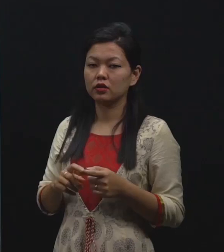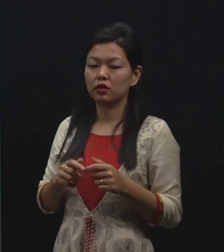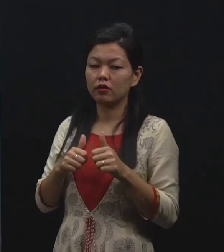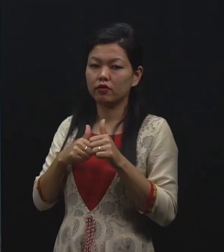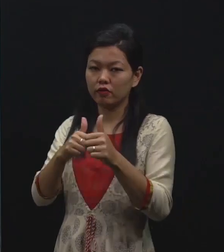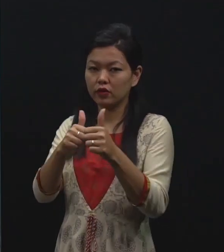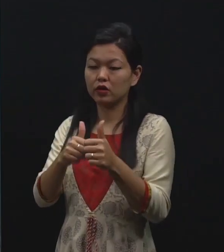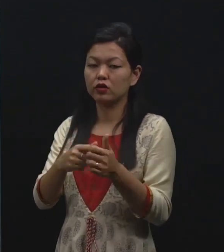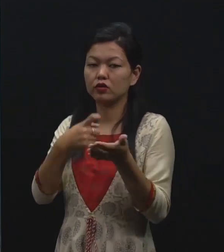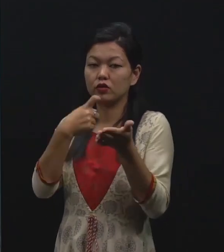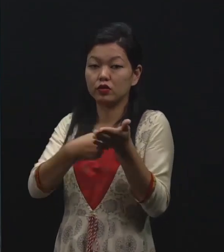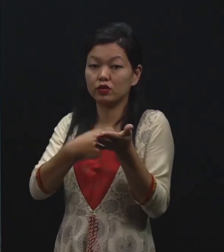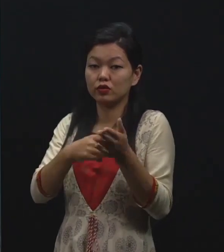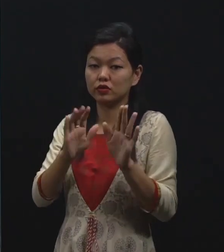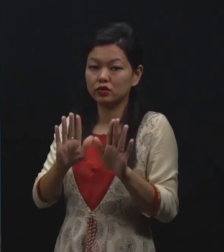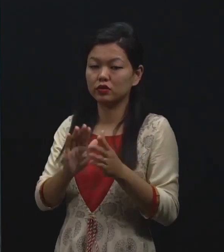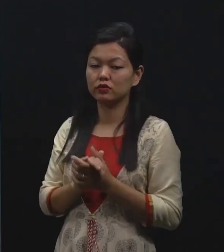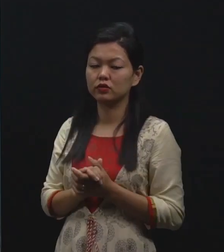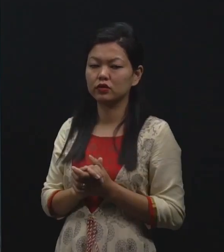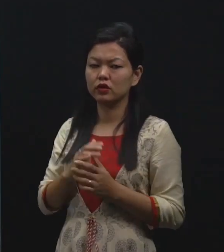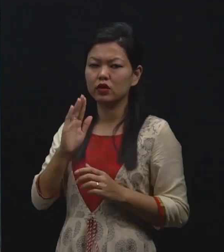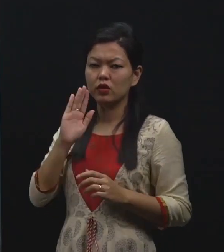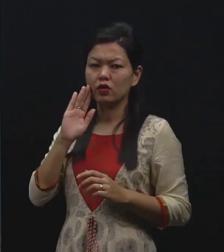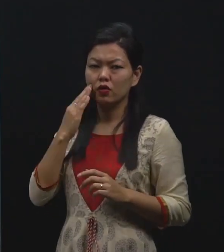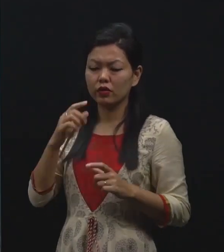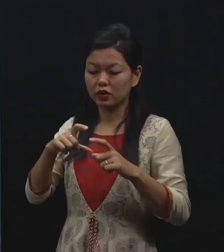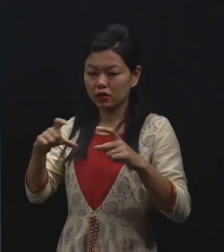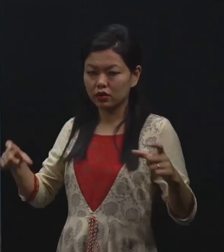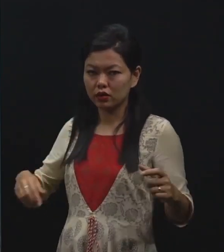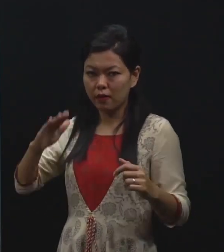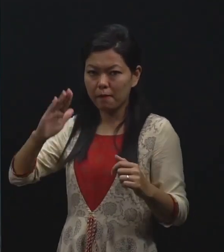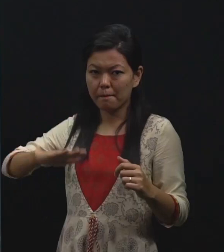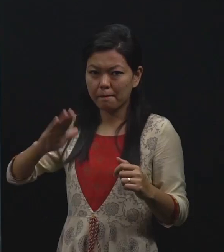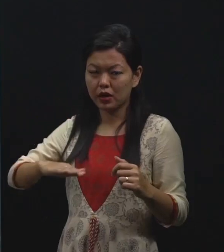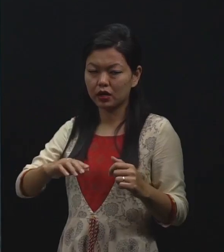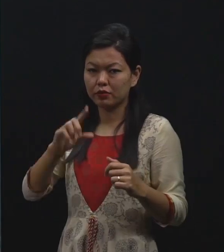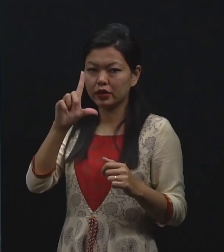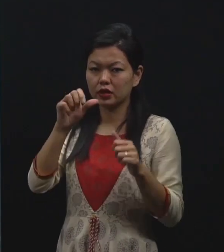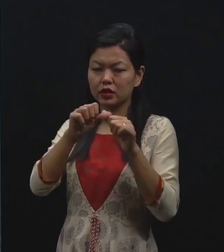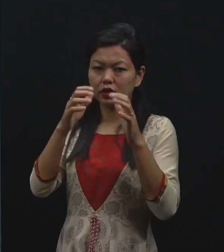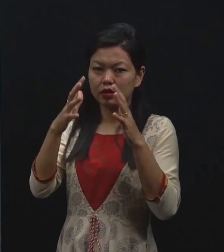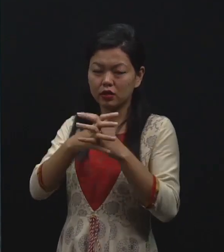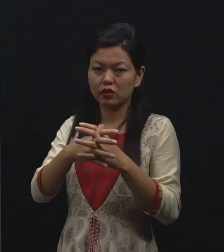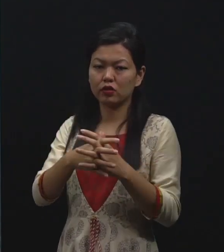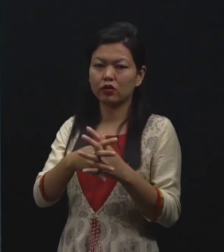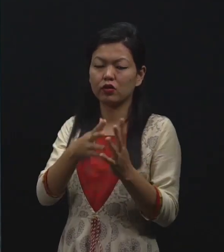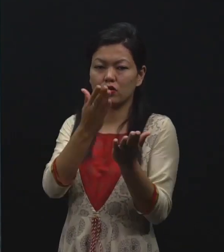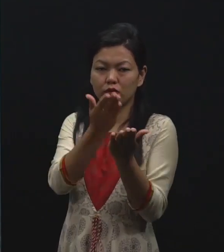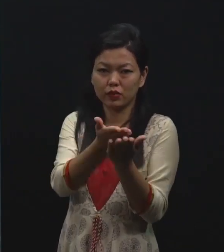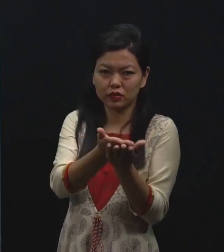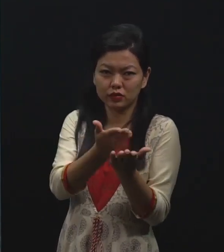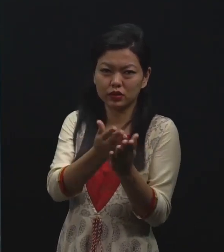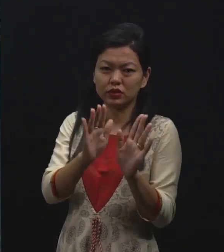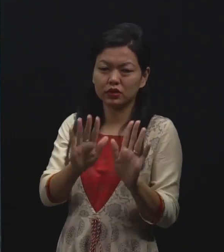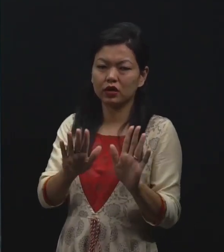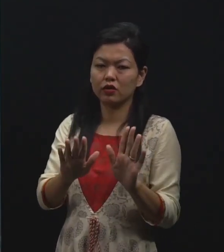certain laws. Okay, so whenever the parliament is passing on any laws that is against the wishes, okay, of the citizens, then